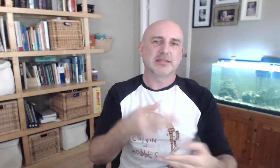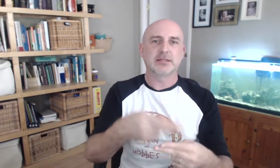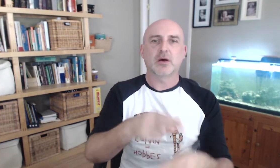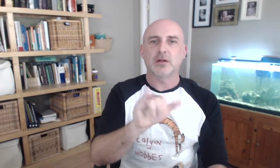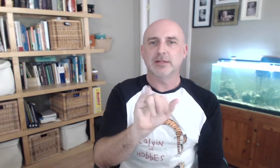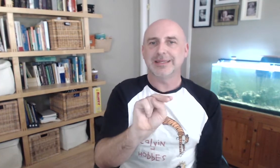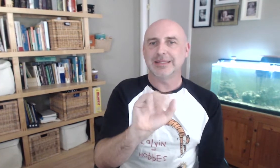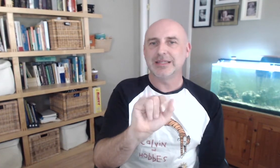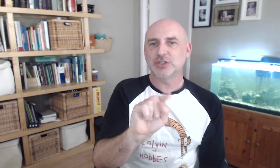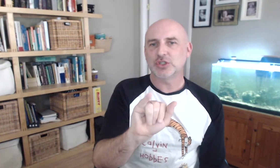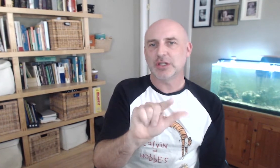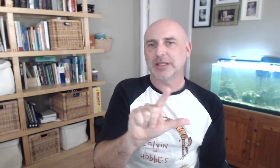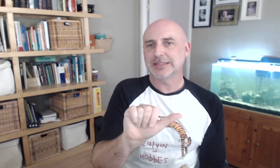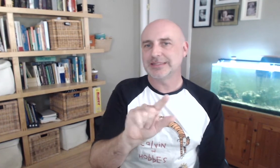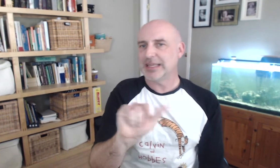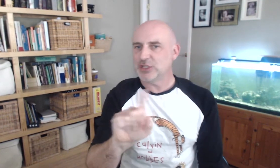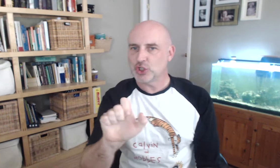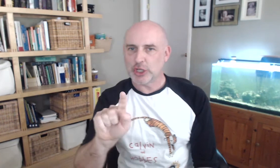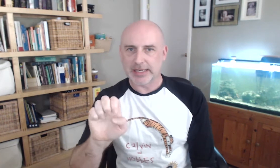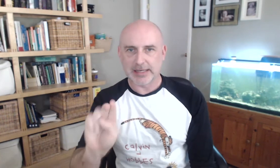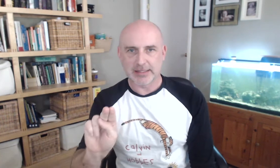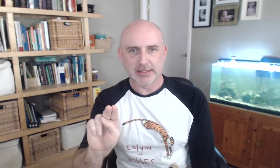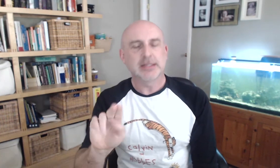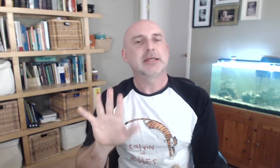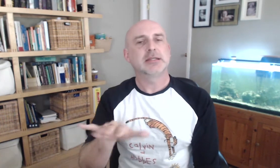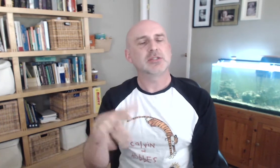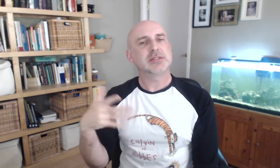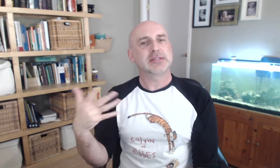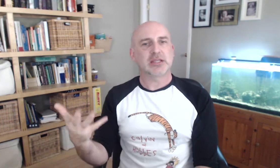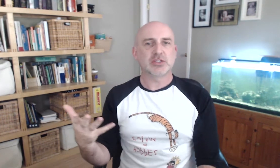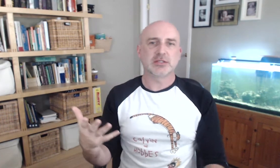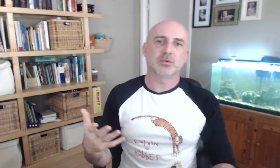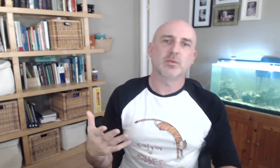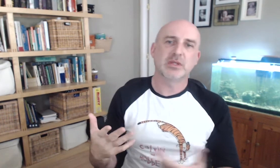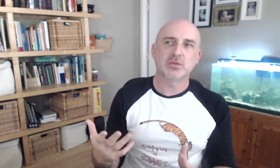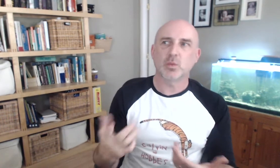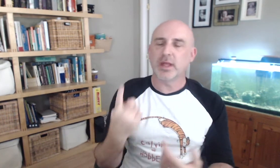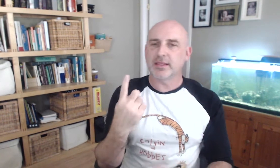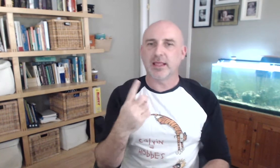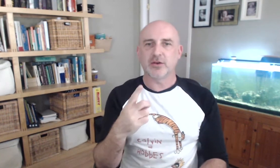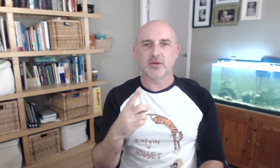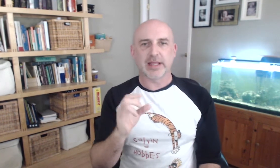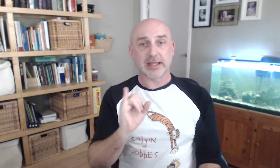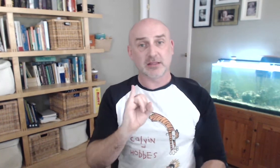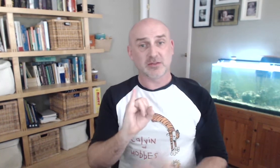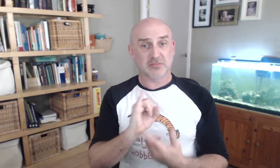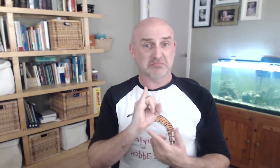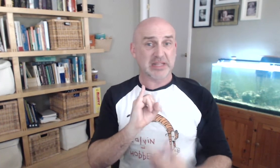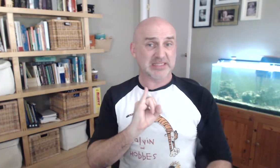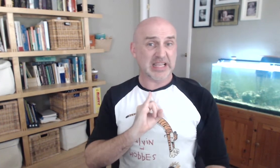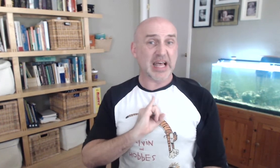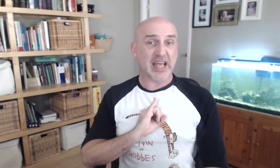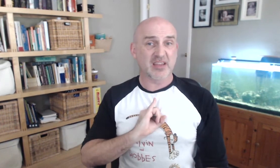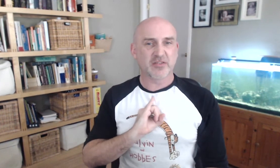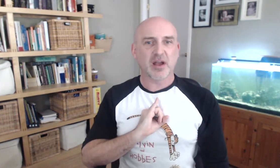is called initialization. Initialization is when we use one letter, like you might see I for